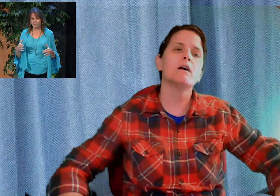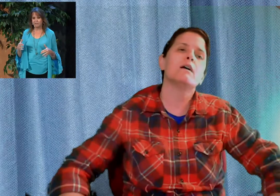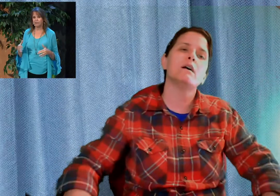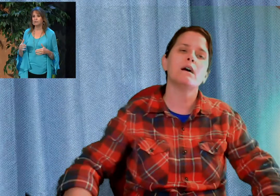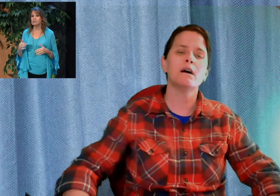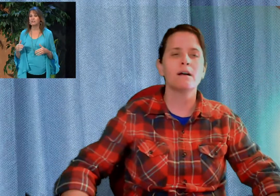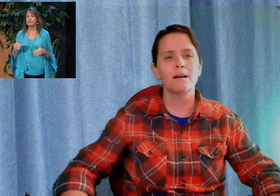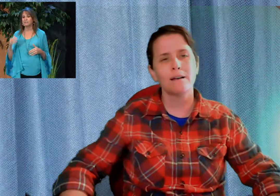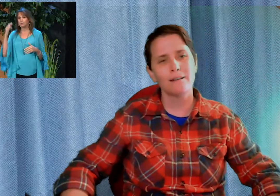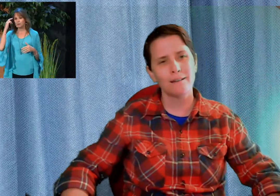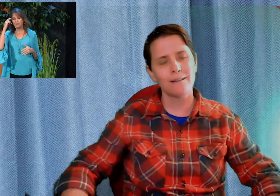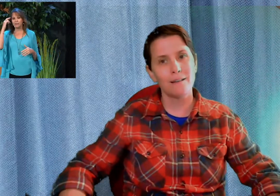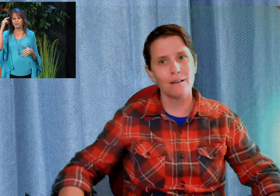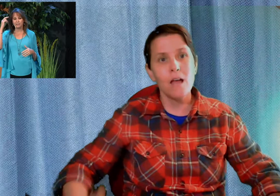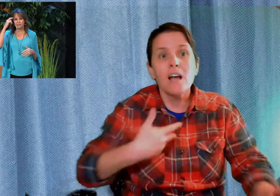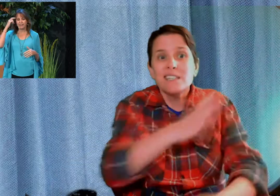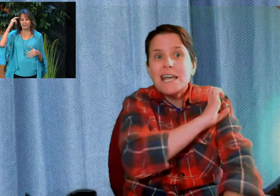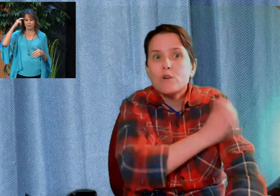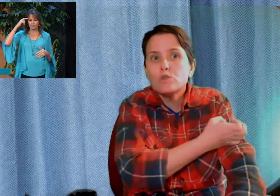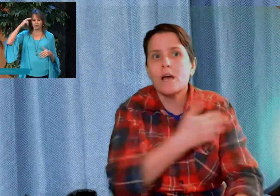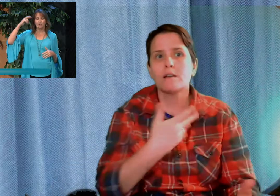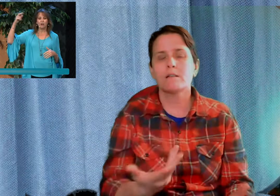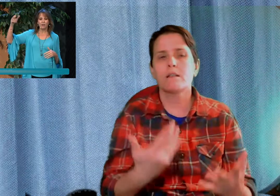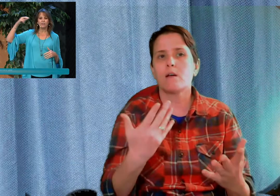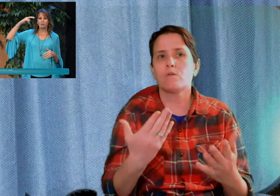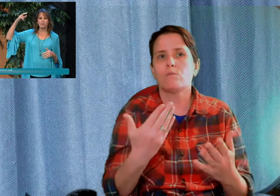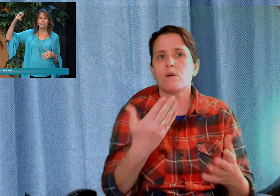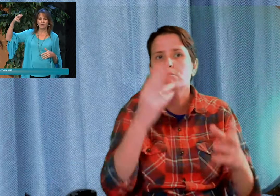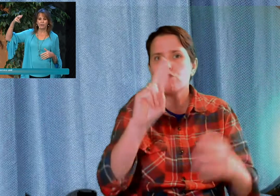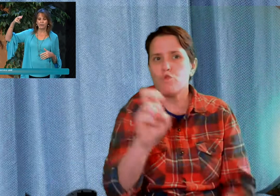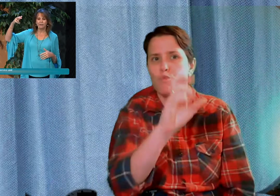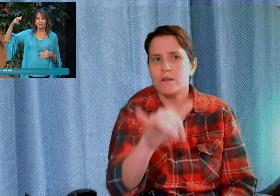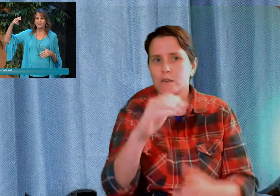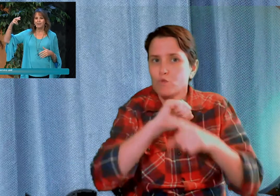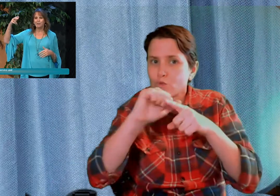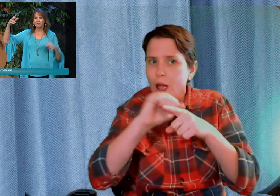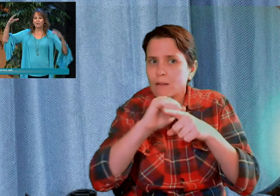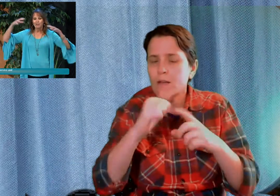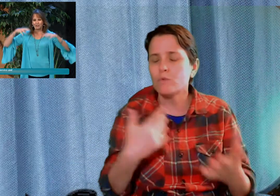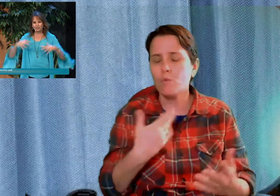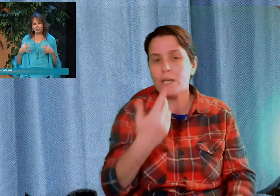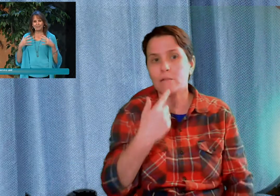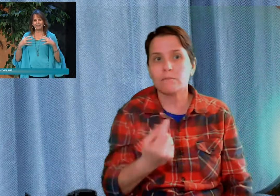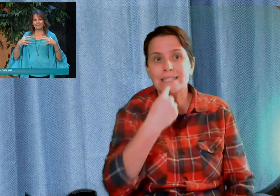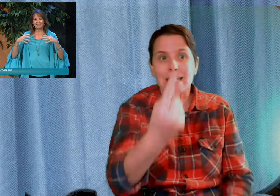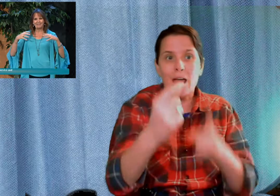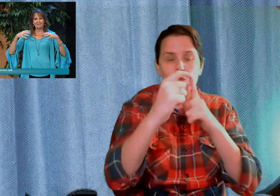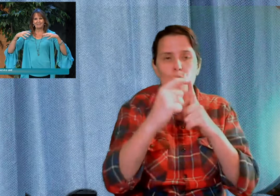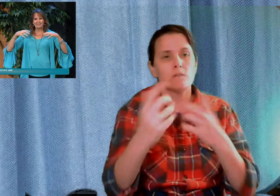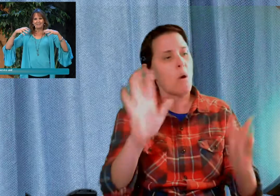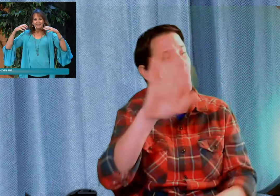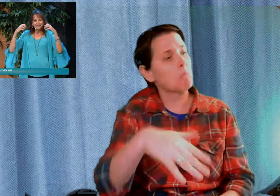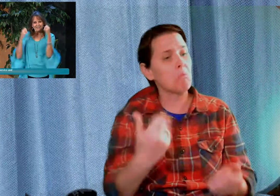know a lot of us are unity trained, so we're really good at saying the words, oh, all is well, don't worry. But if we're not doing